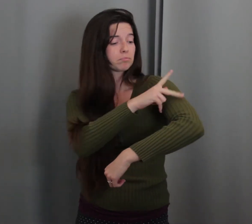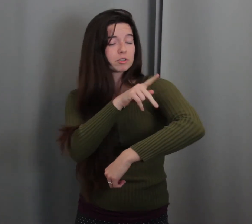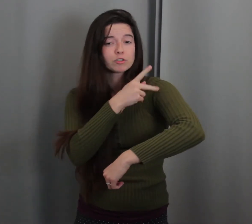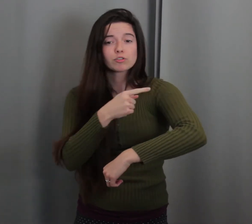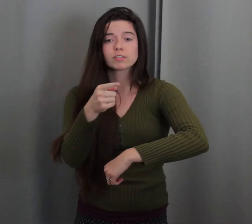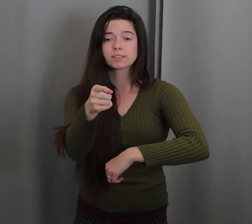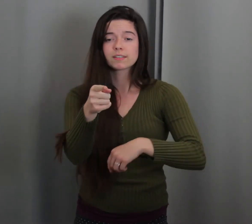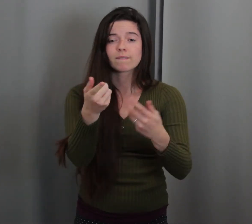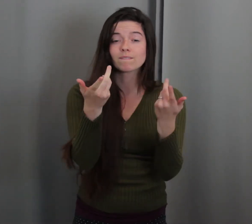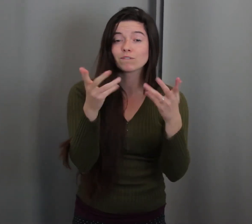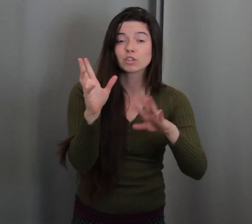clinic.